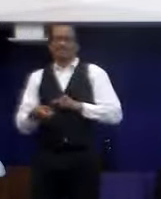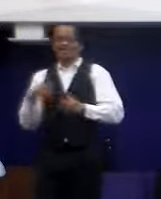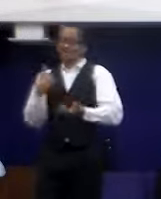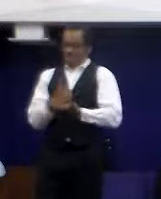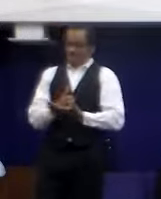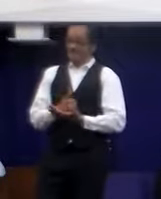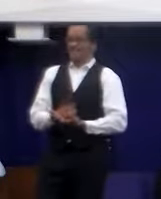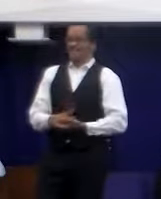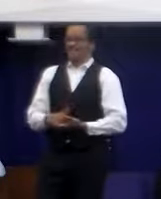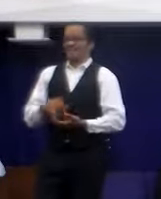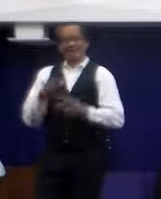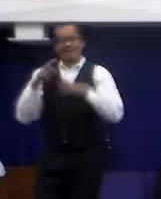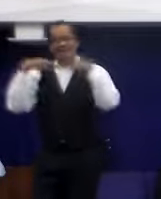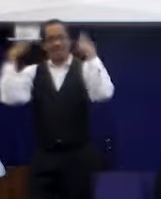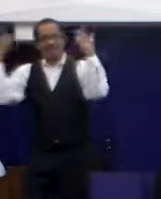Amen. Amen.